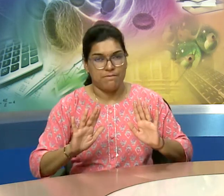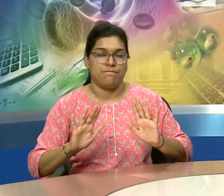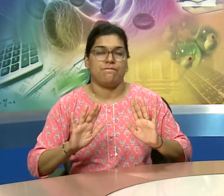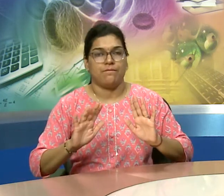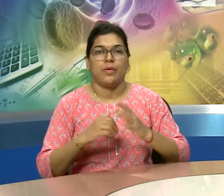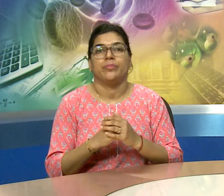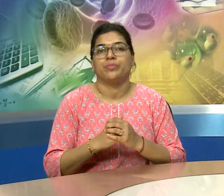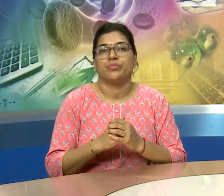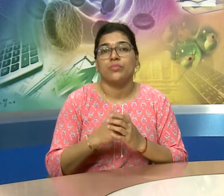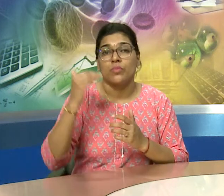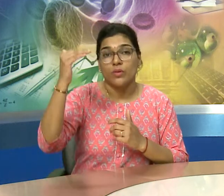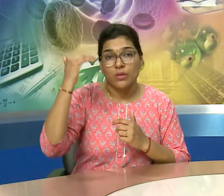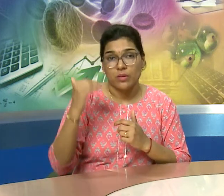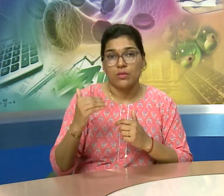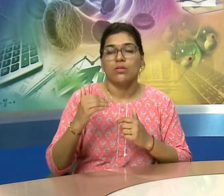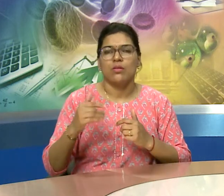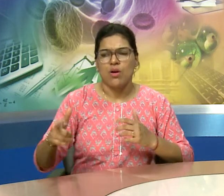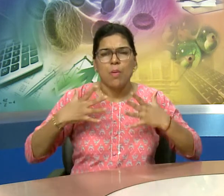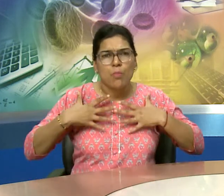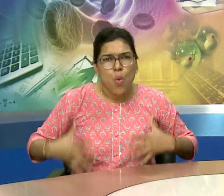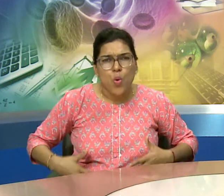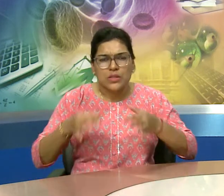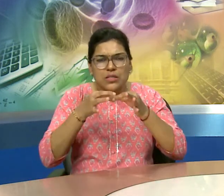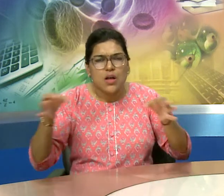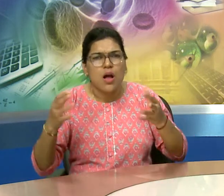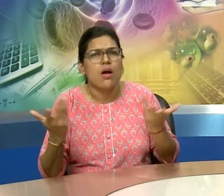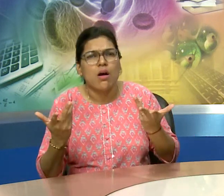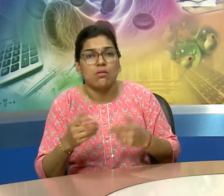between 10 gram till 100 gram.